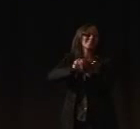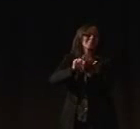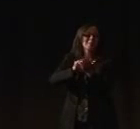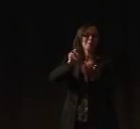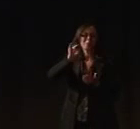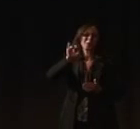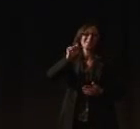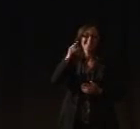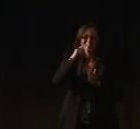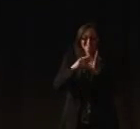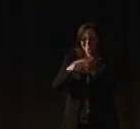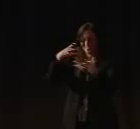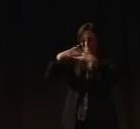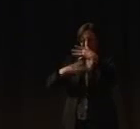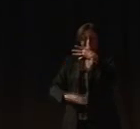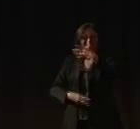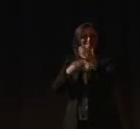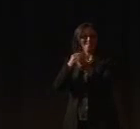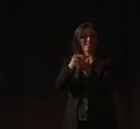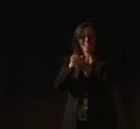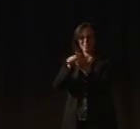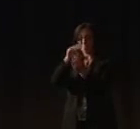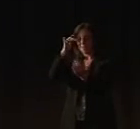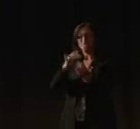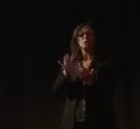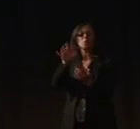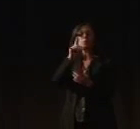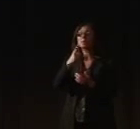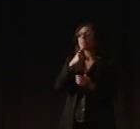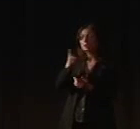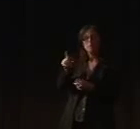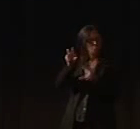afraid, therefore they sold. Does not help you tomorrow.